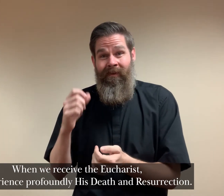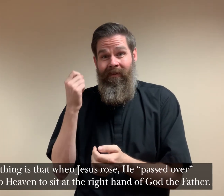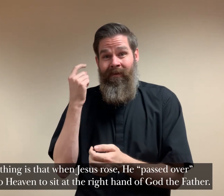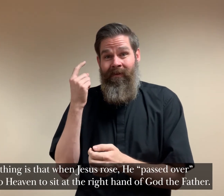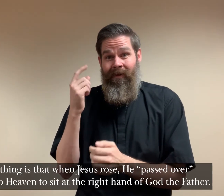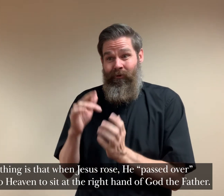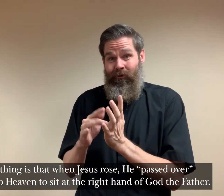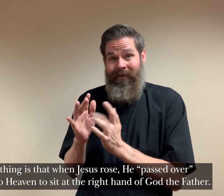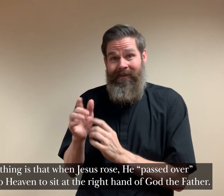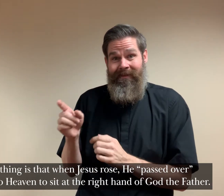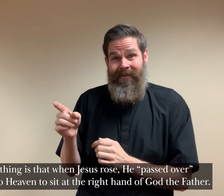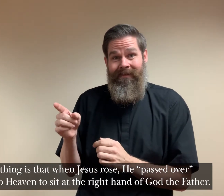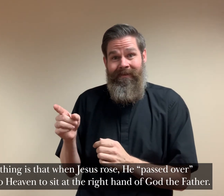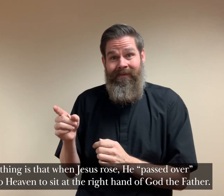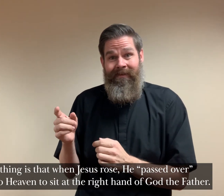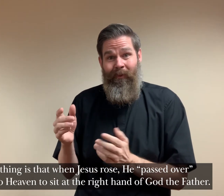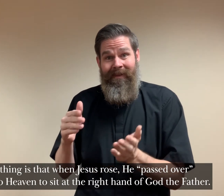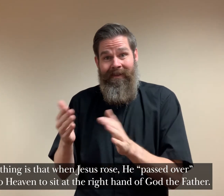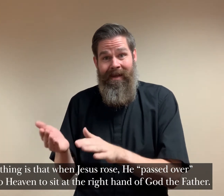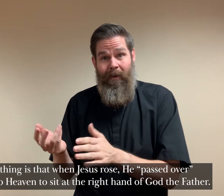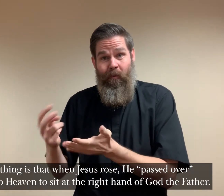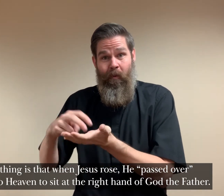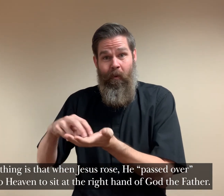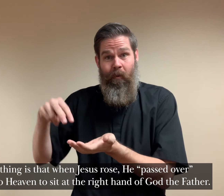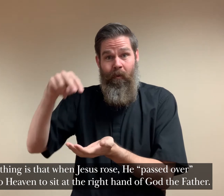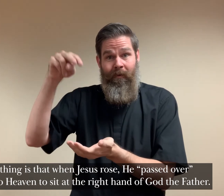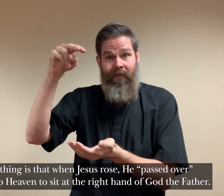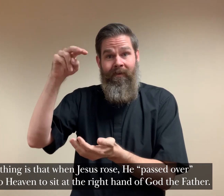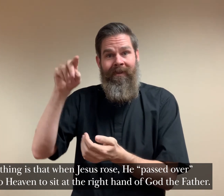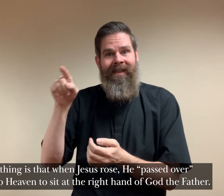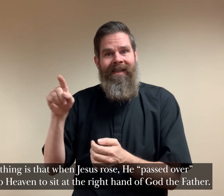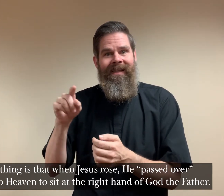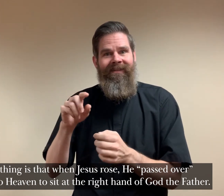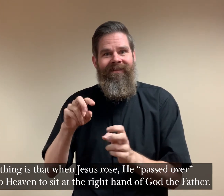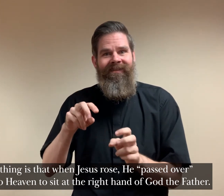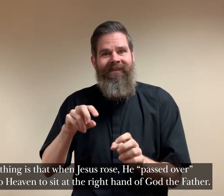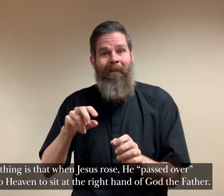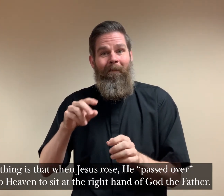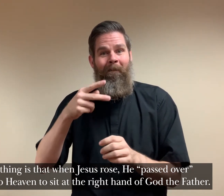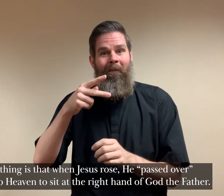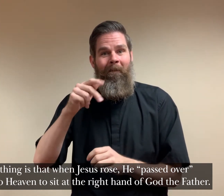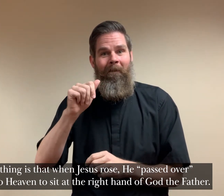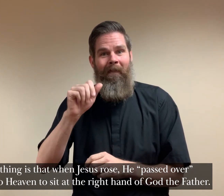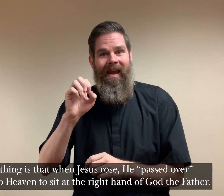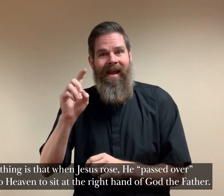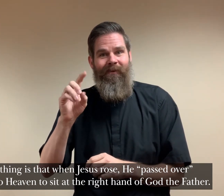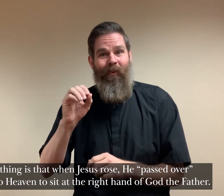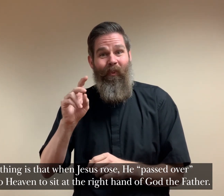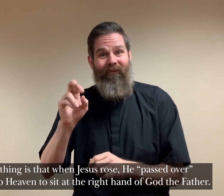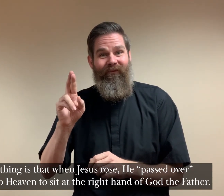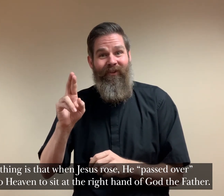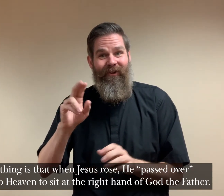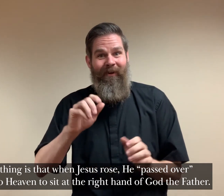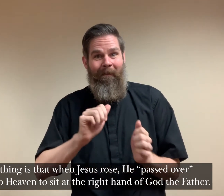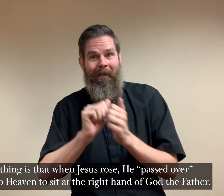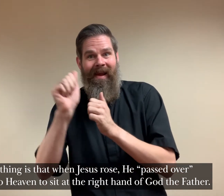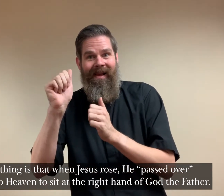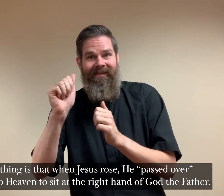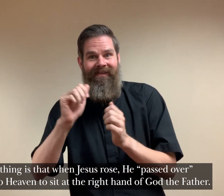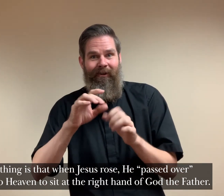The cool thing is that when Jesus rose, he passed over from earth to heaven to sit at the